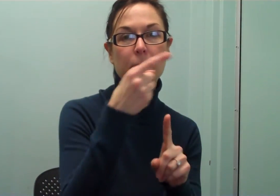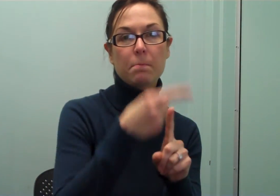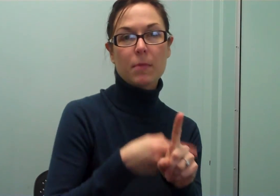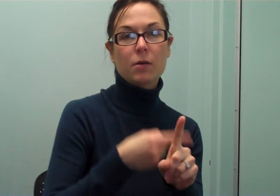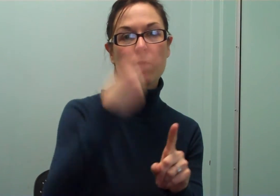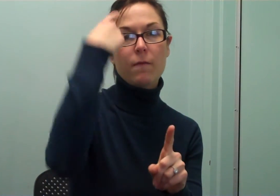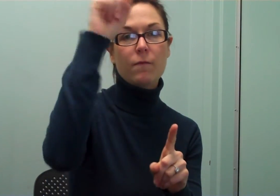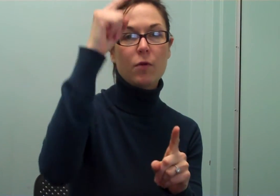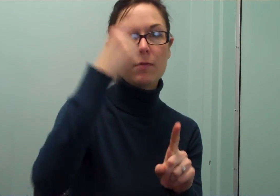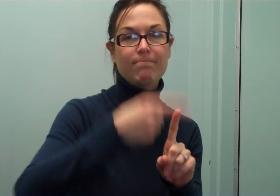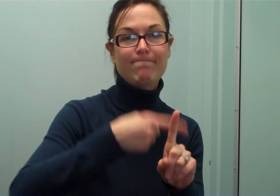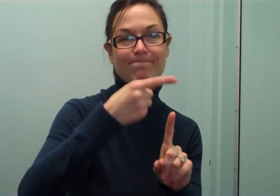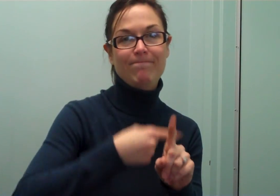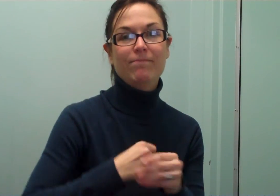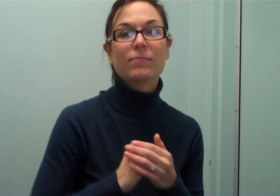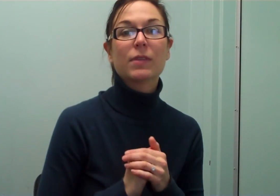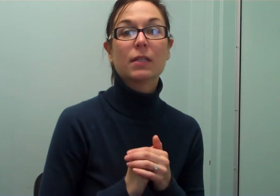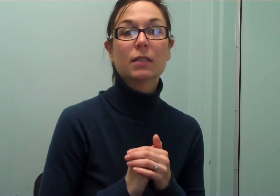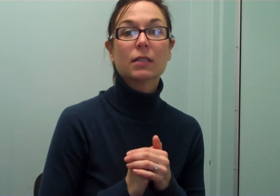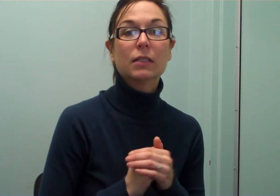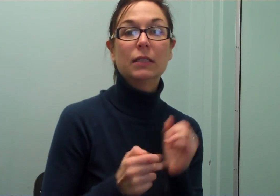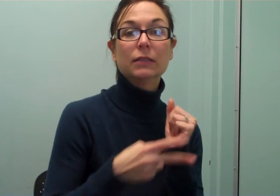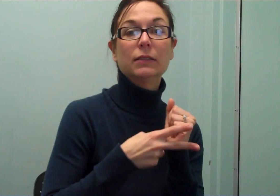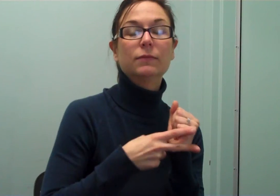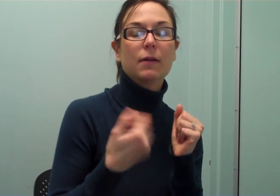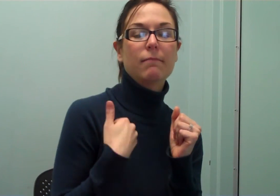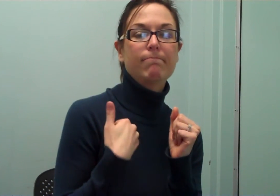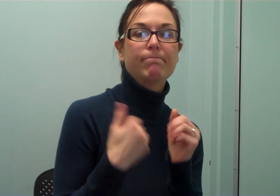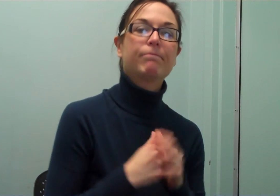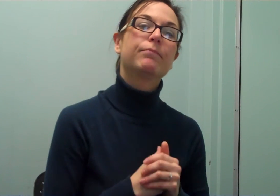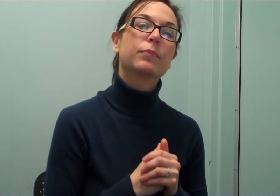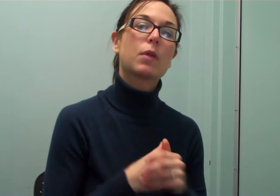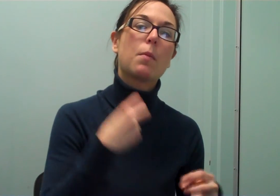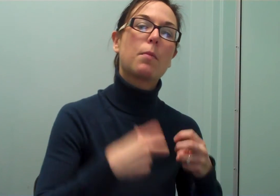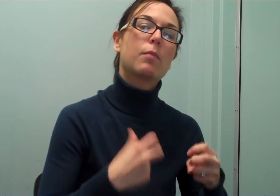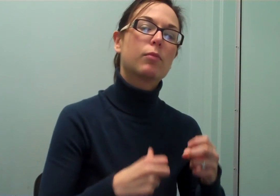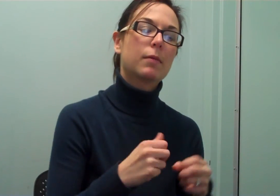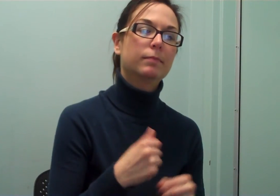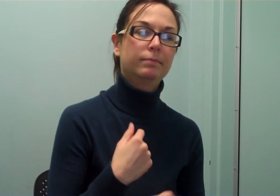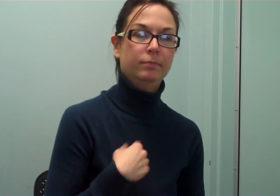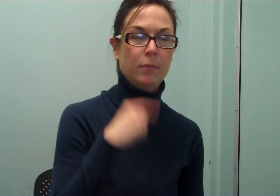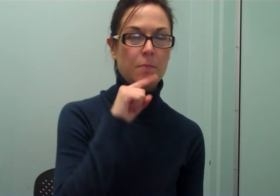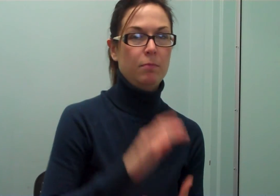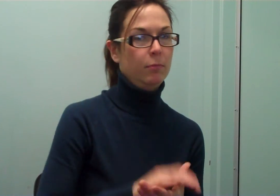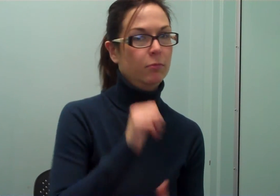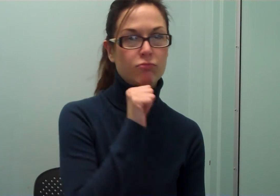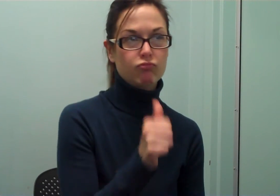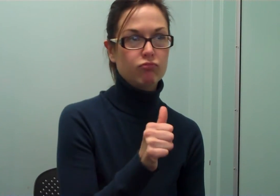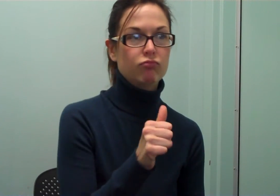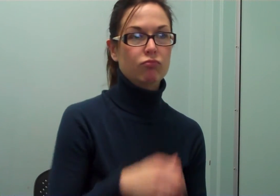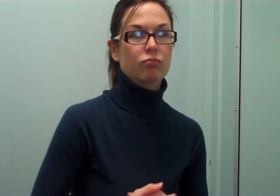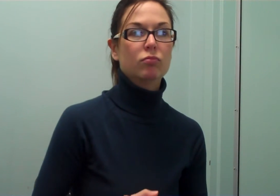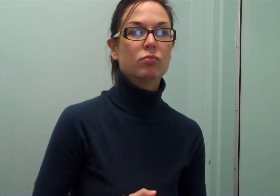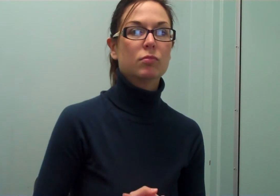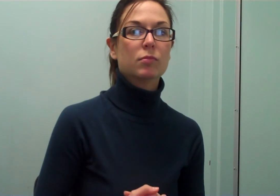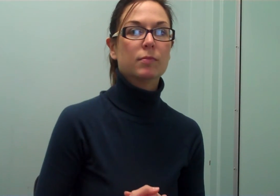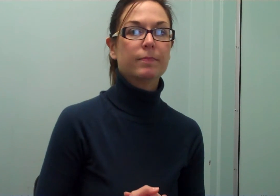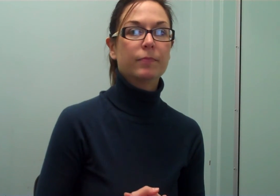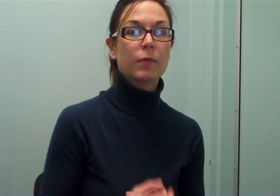have some savings, so I can assure you there's not going to be a problem that way. I did think of one question,